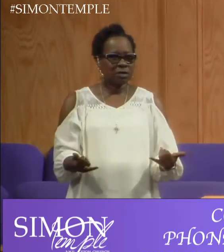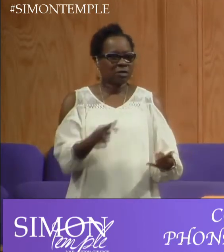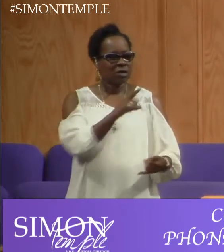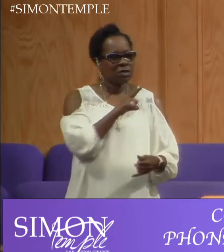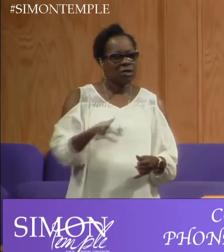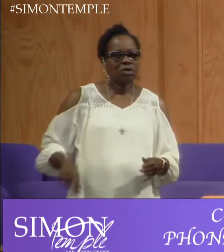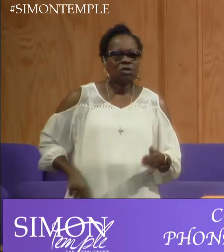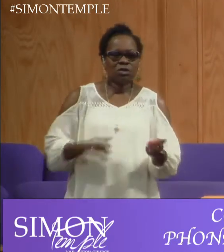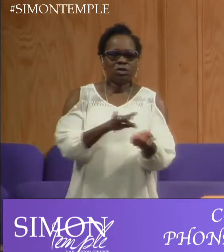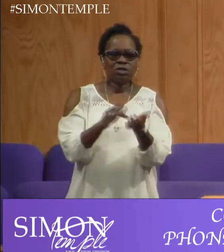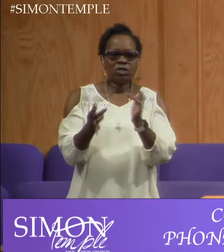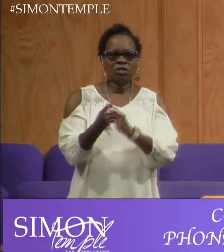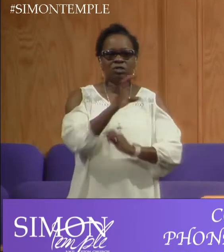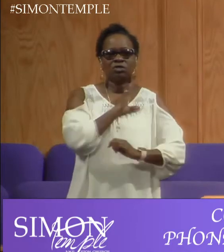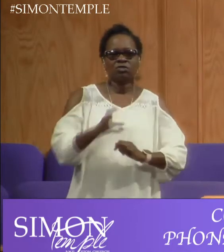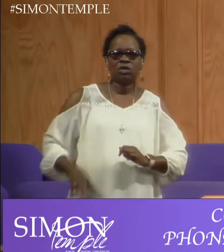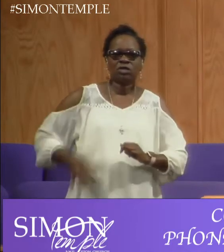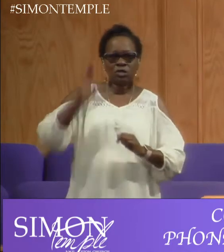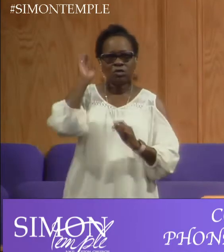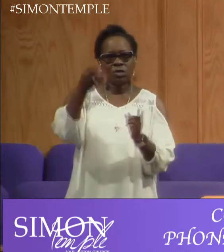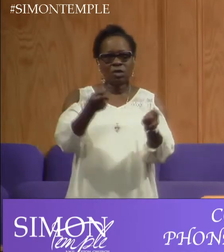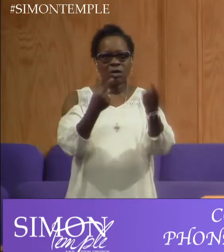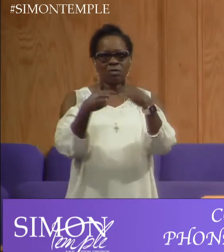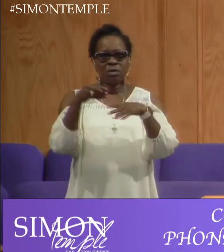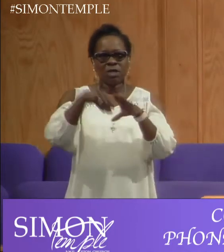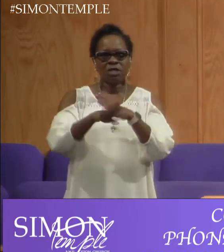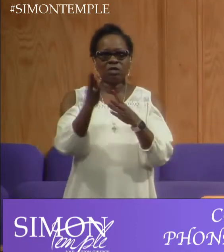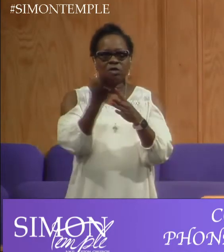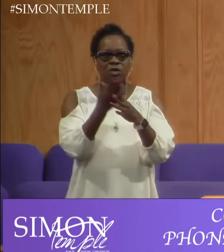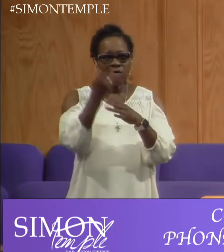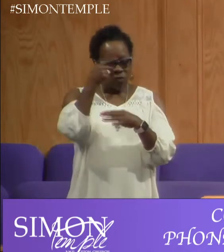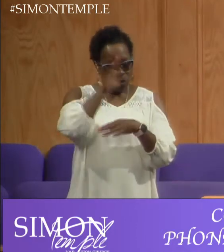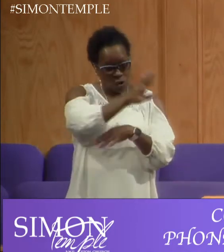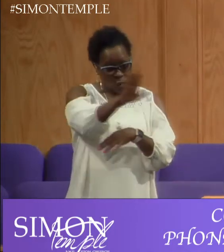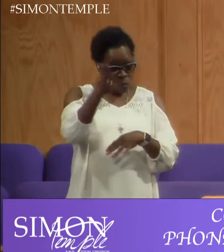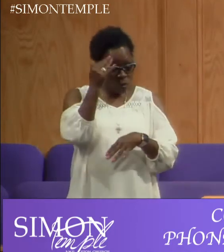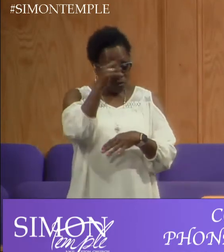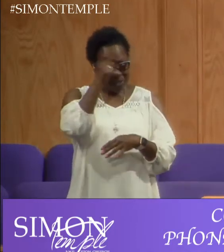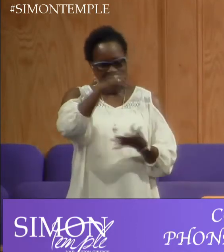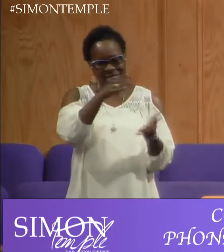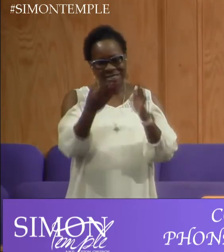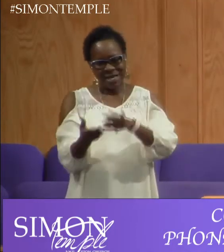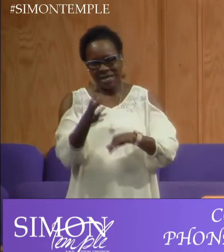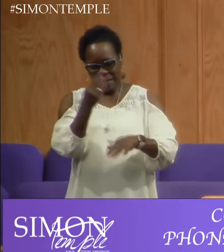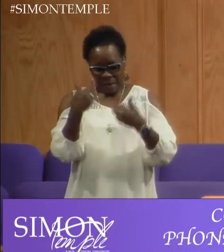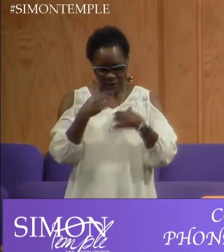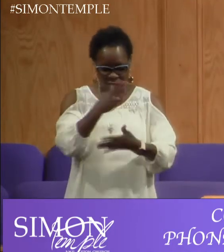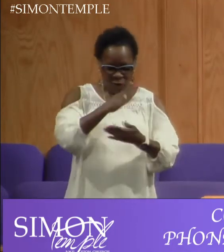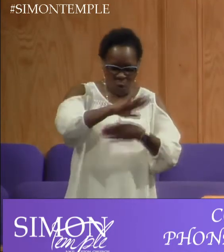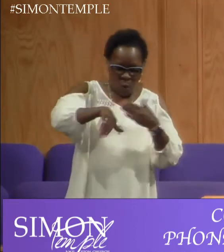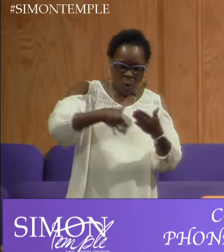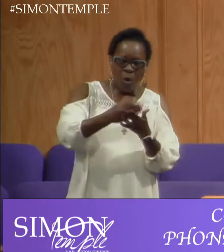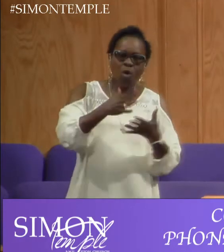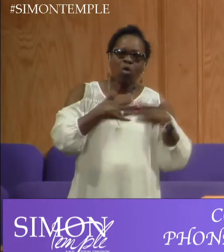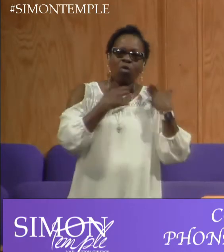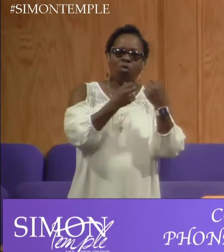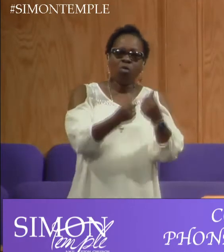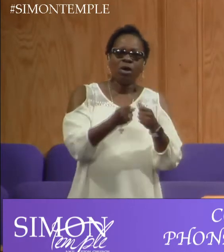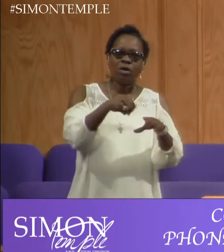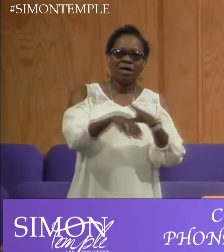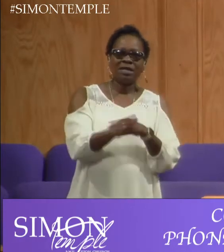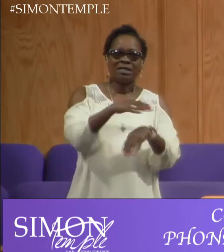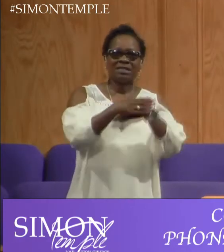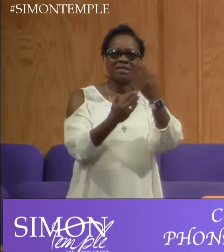Lord Jesus Christ will intercede on your behalf, for he died and he rose with all power in his hand, which gave us the right